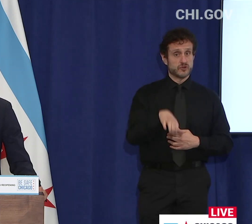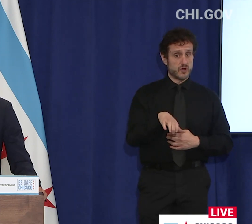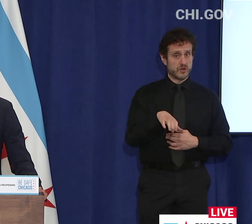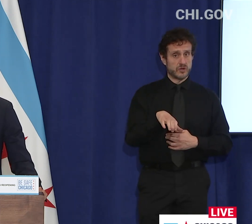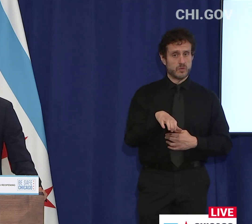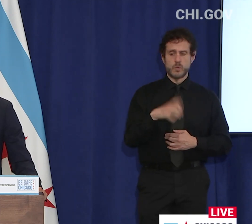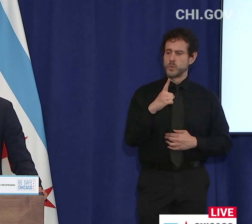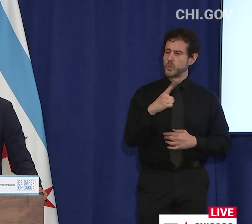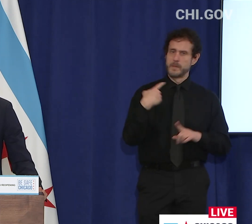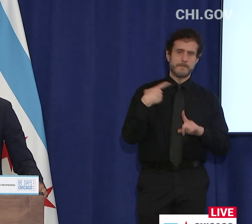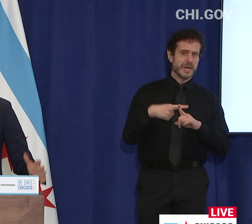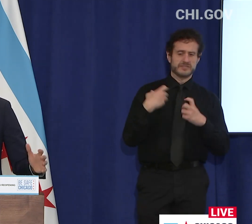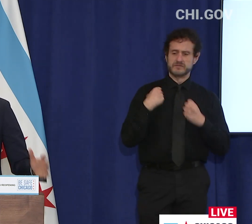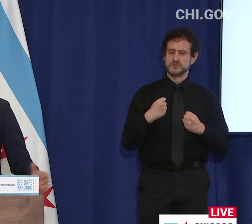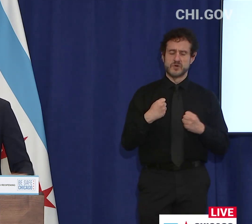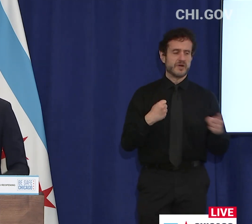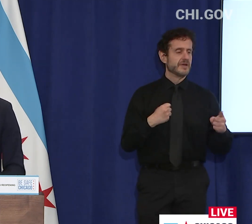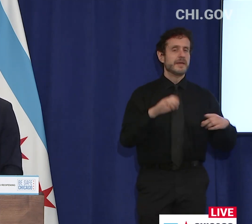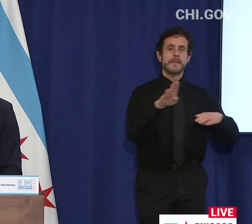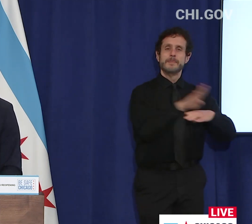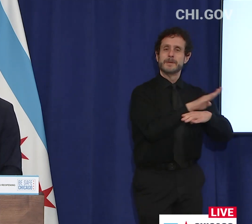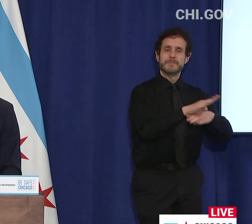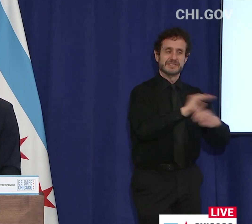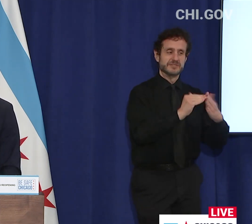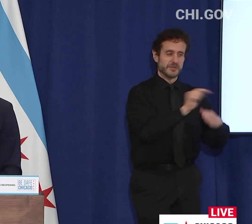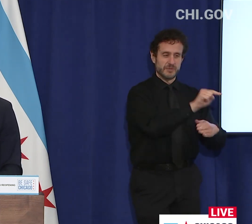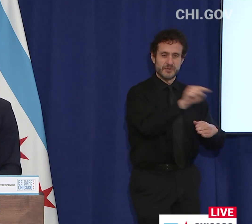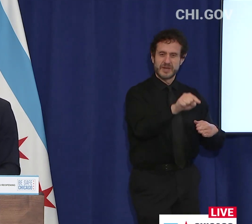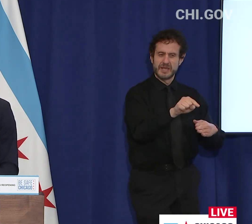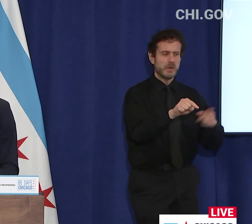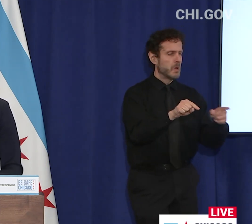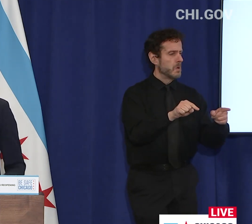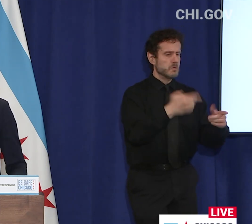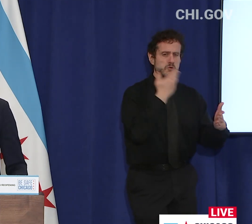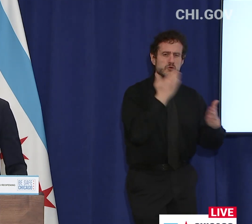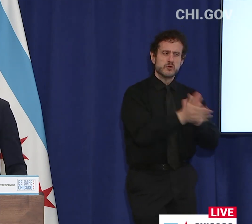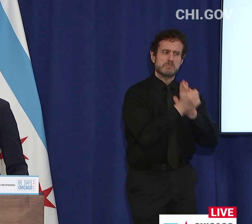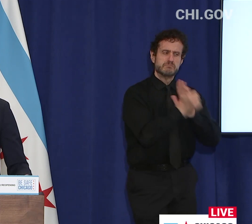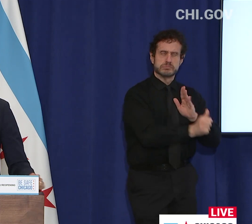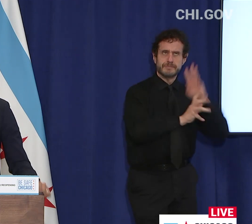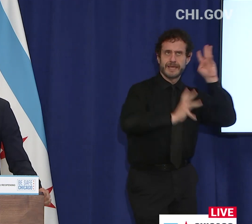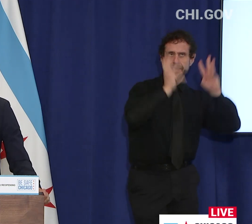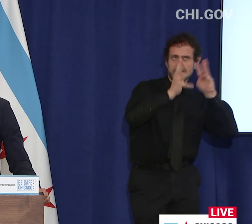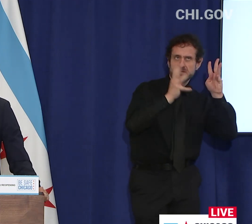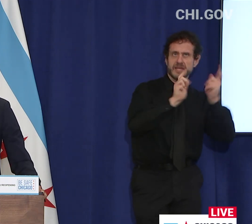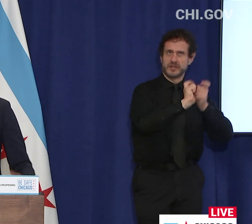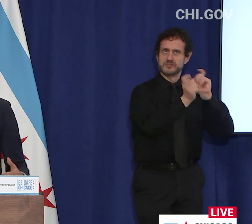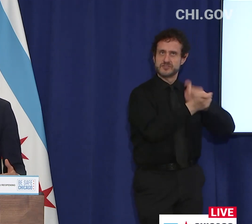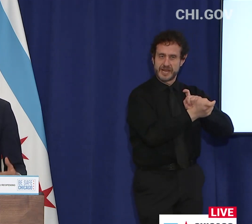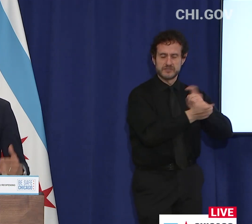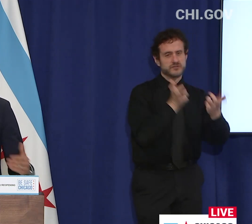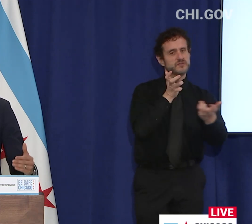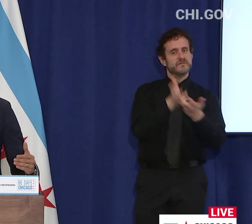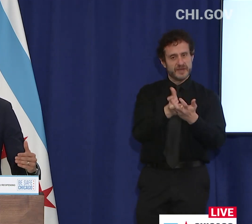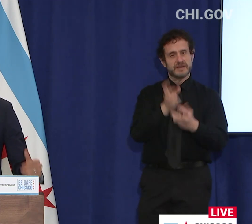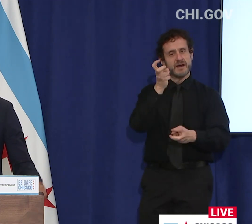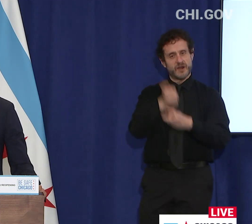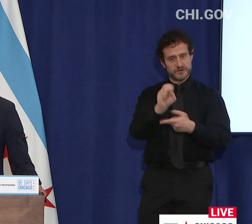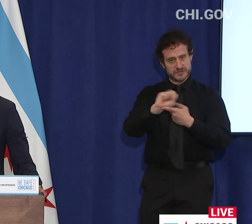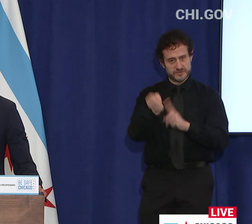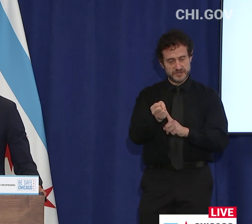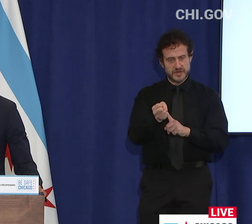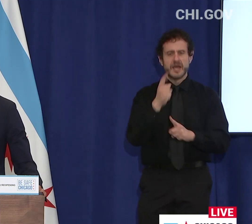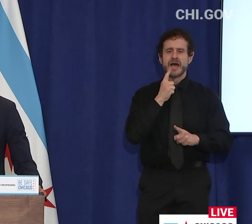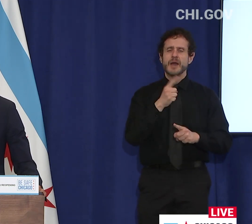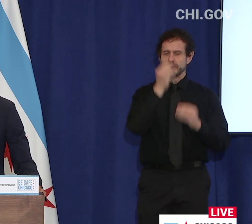enormous capacity of our business community to innovate and transform in the face of tough circumstances. And I'd like to share a few of those stories